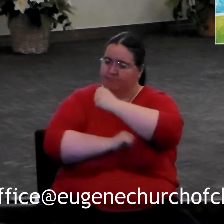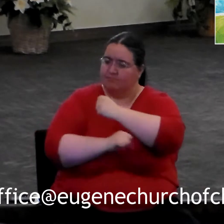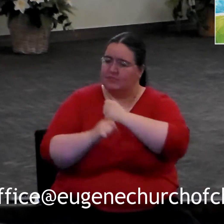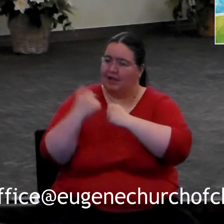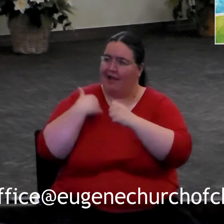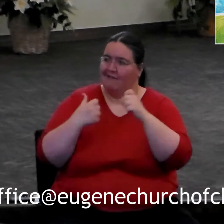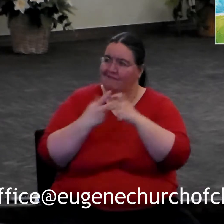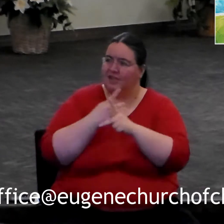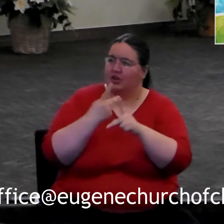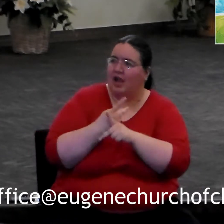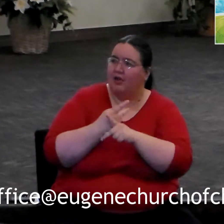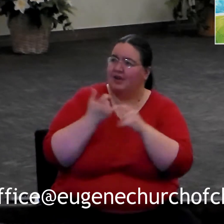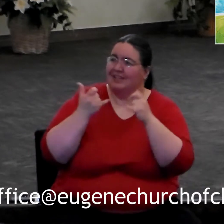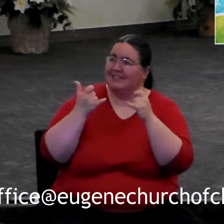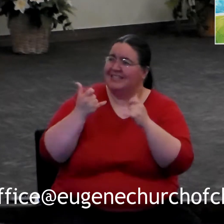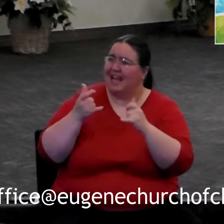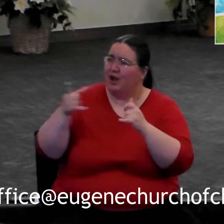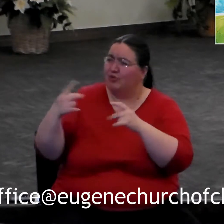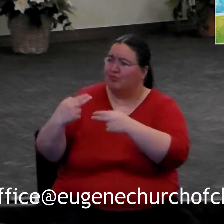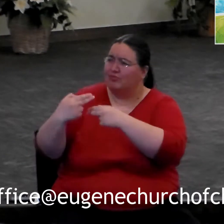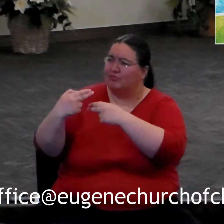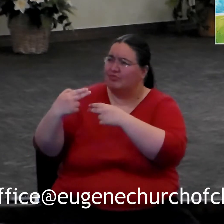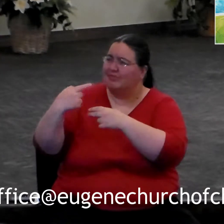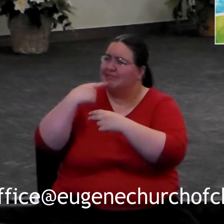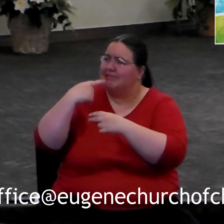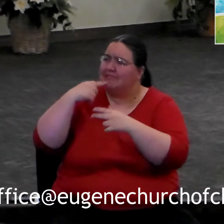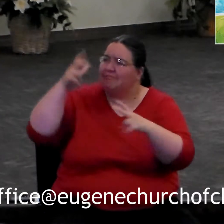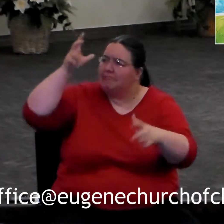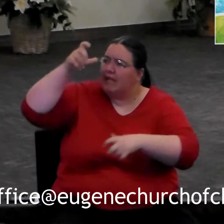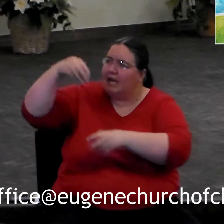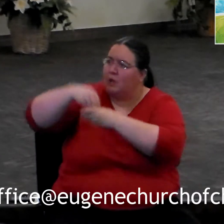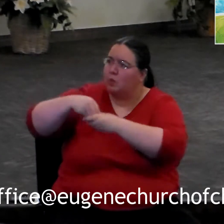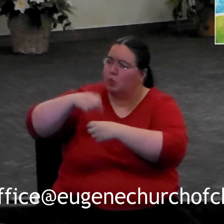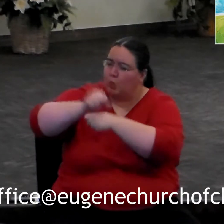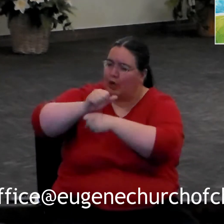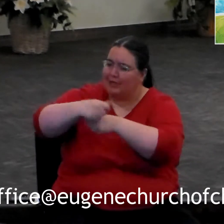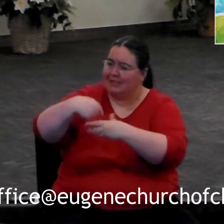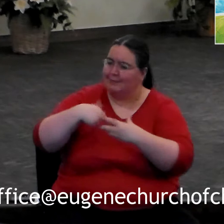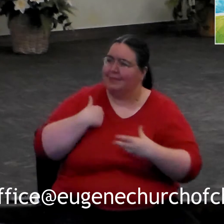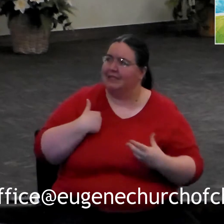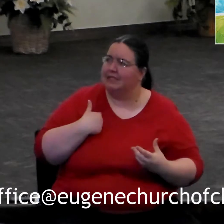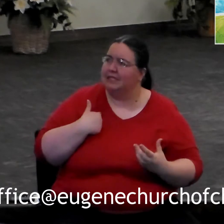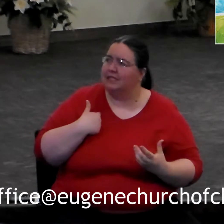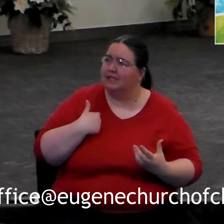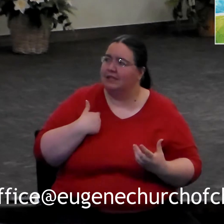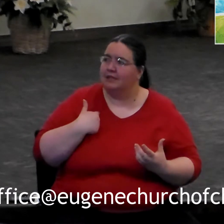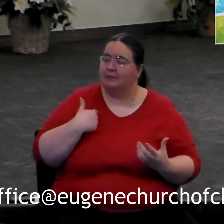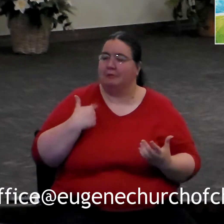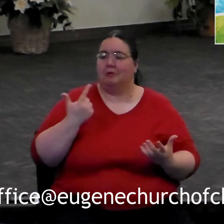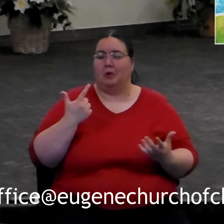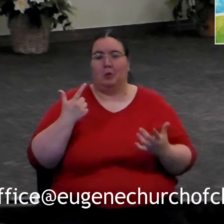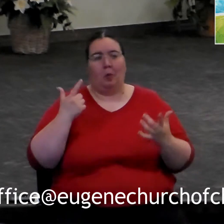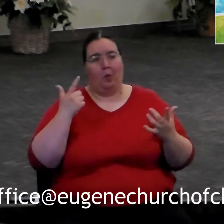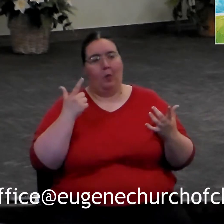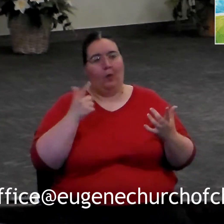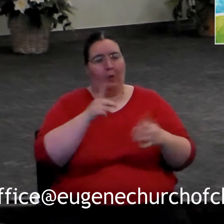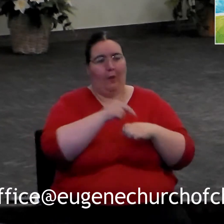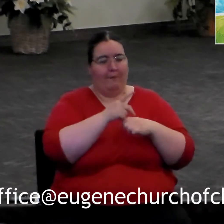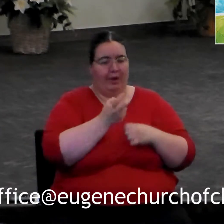And now you're saying, get behind me, Satan. And he very quickly goes from being a rock to being a stumbling block. And each one of us